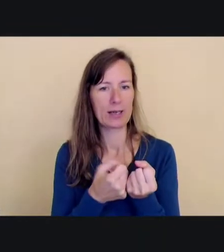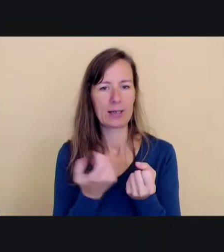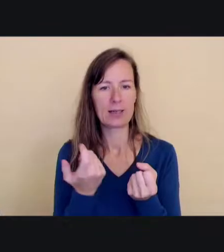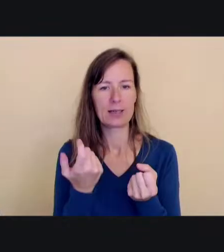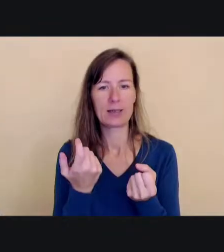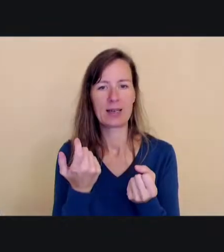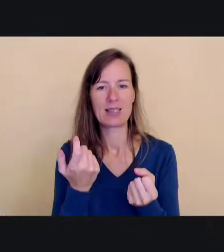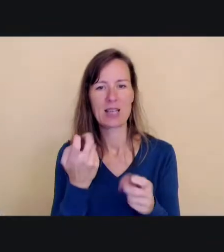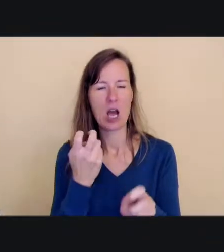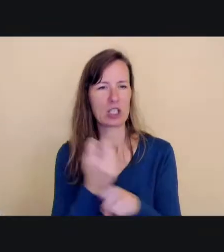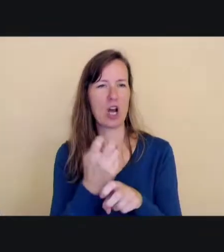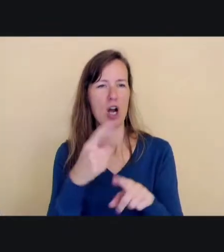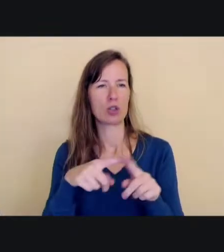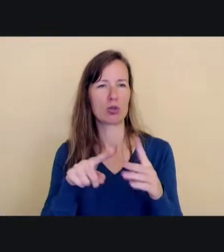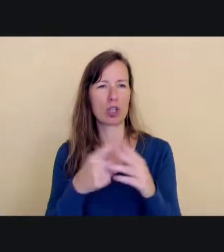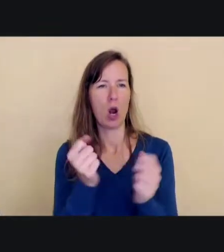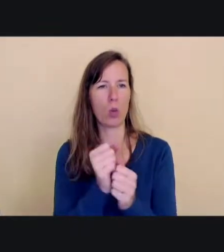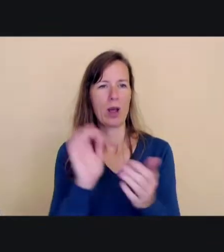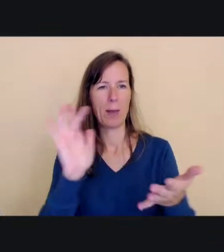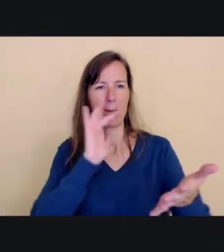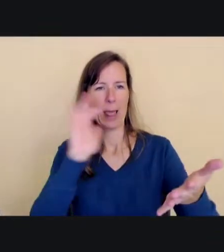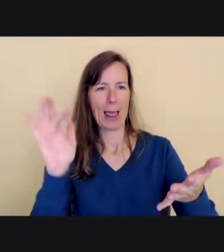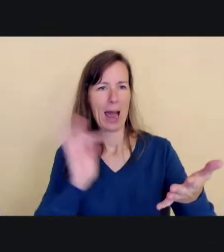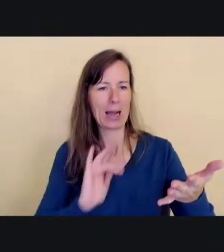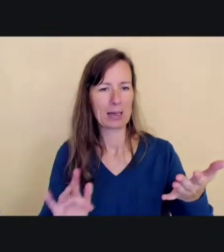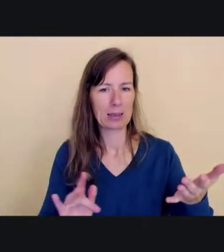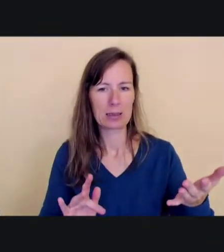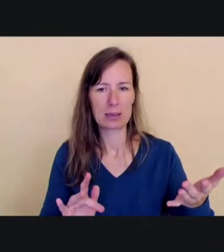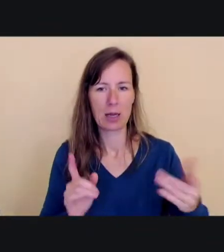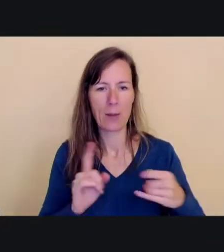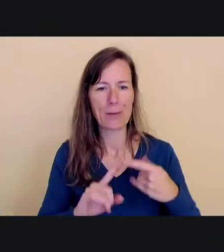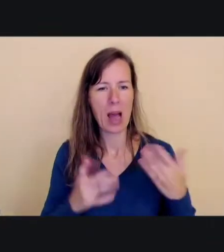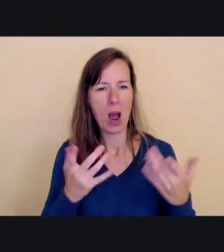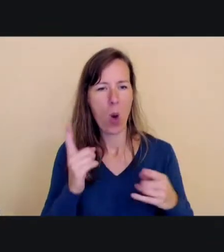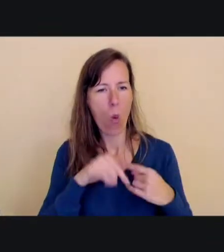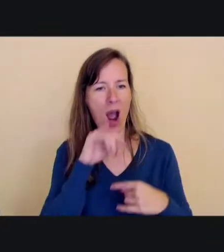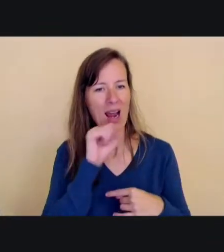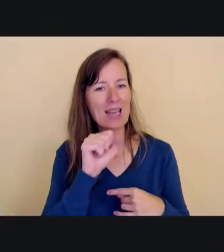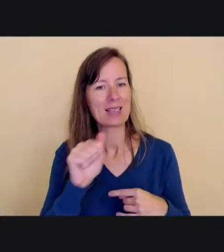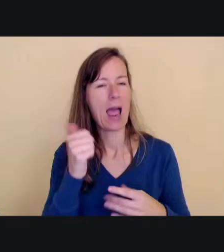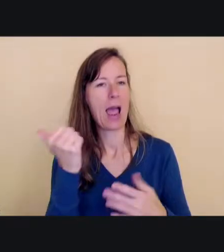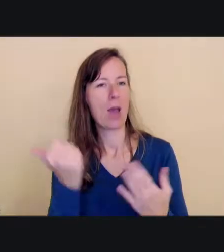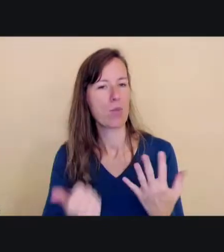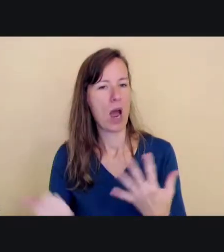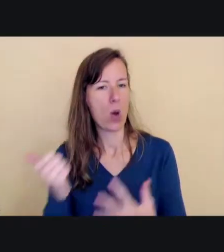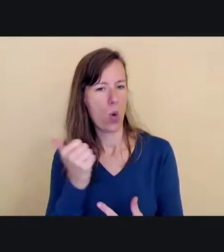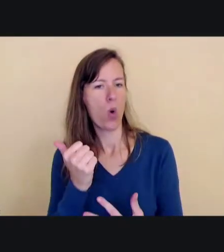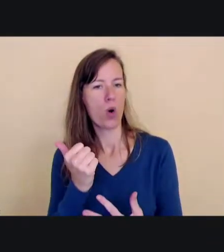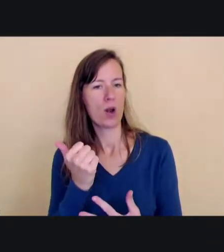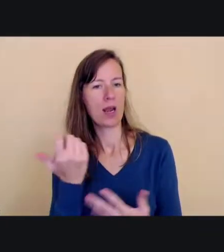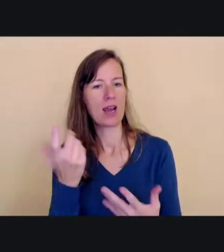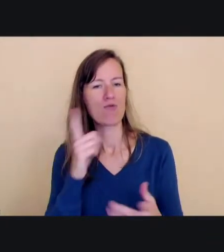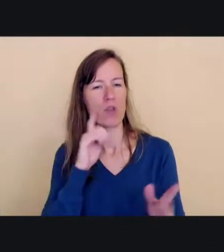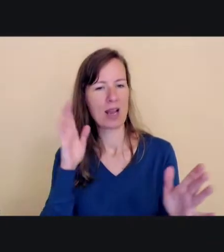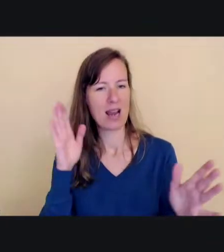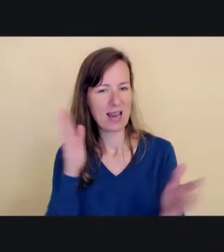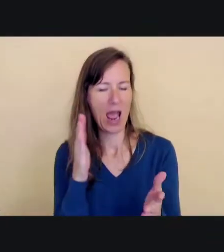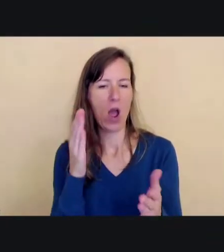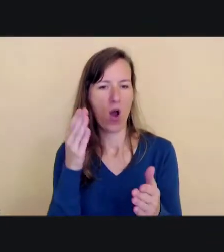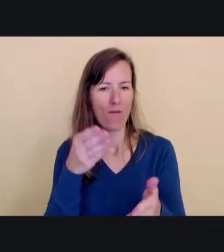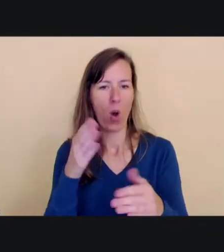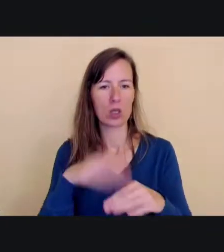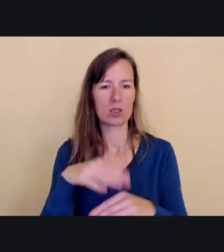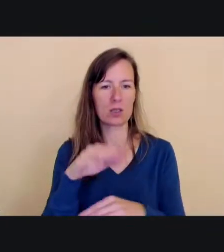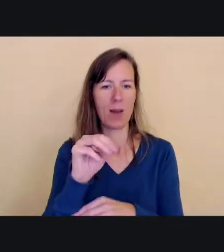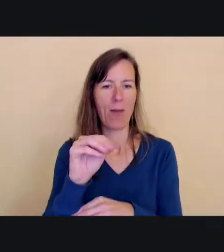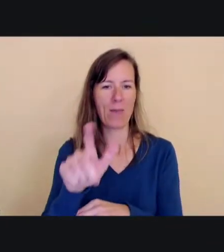narrow focus once MML announces its priorities. So I have a hard time with just sort of saying, this is